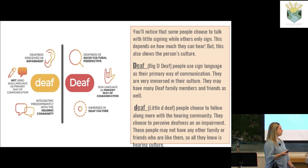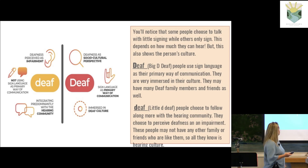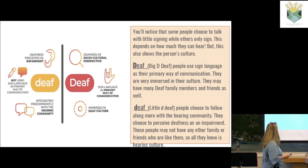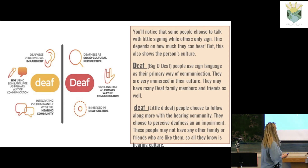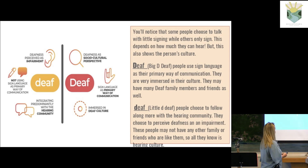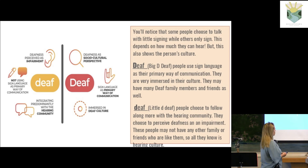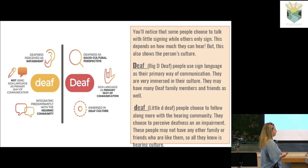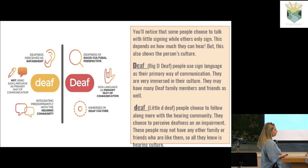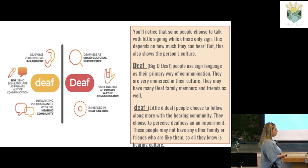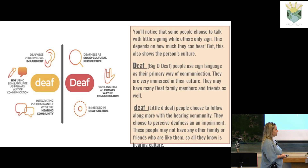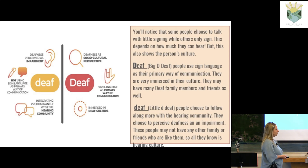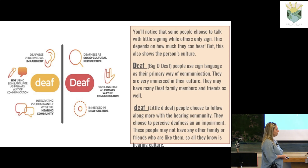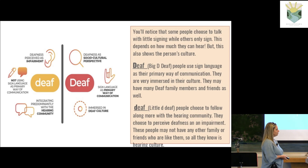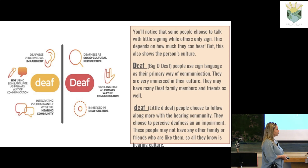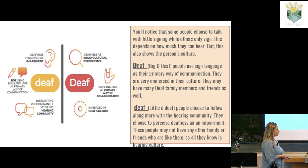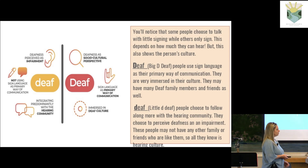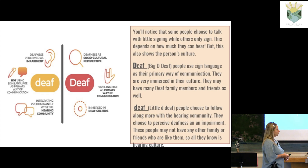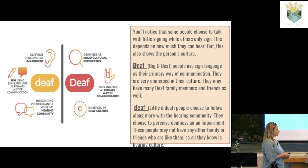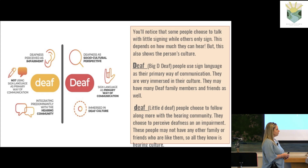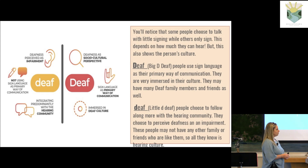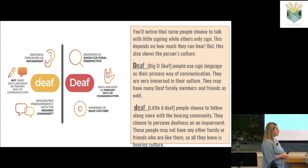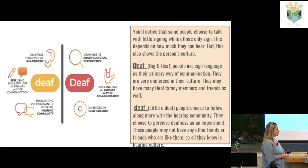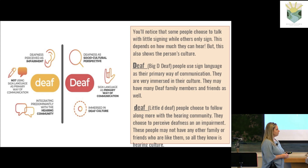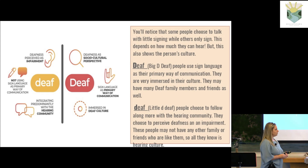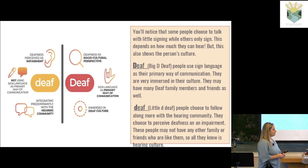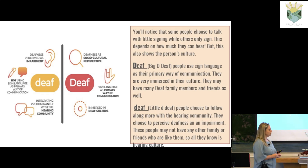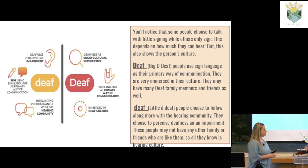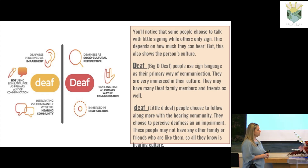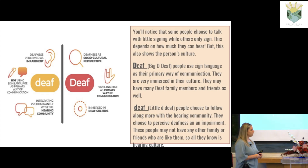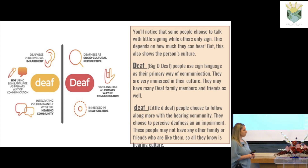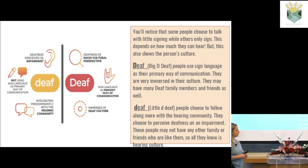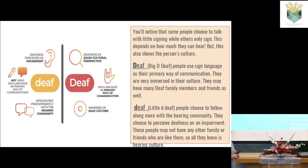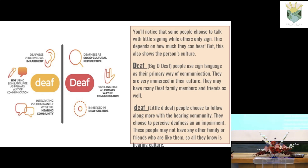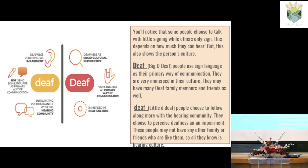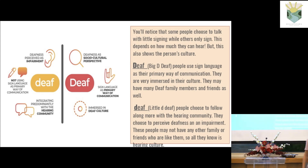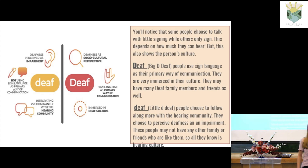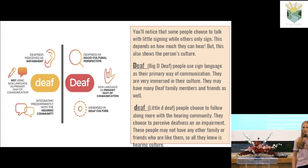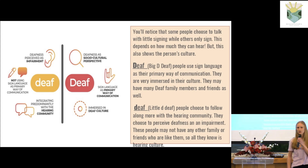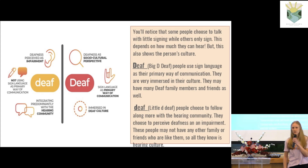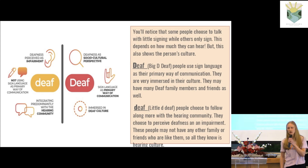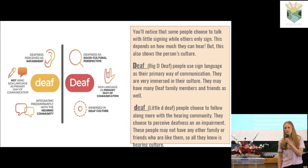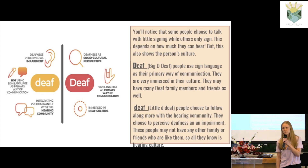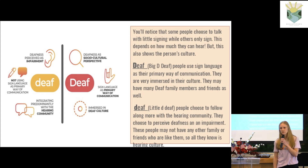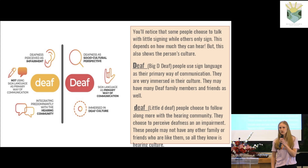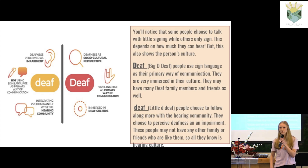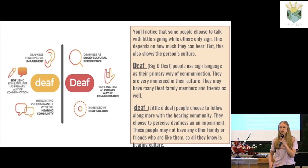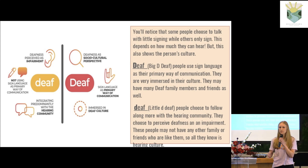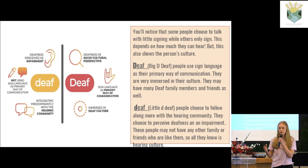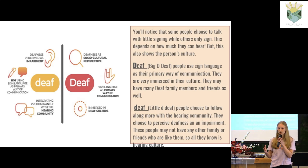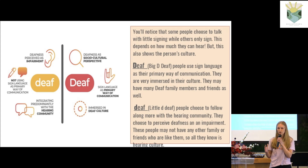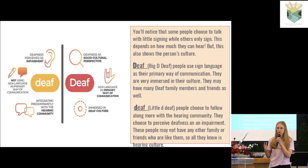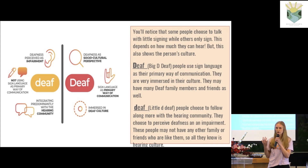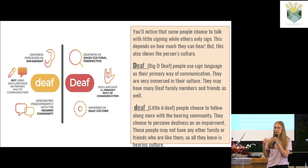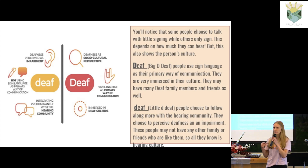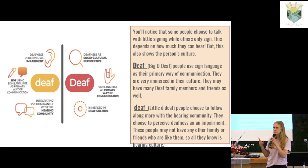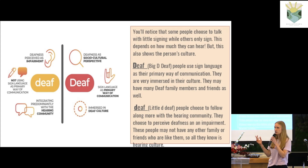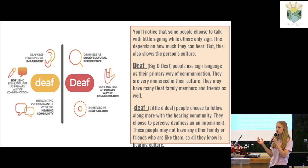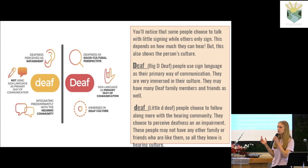feel also going on with cochlear implants. I don't know if you're familiar with cochlear implants. We're actually about to talk